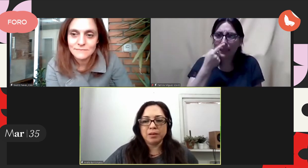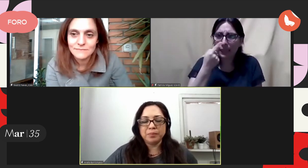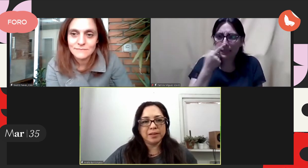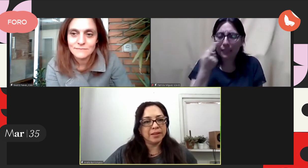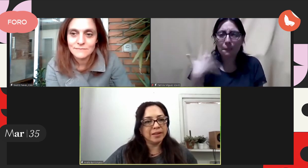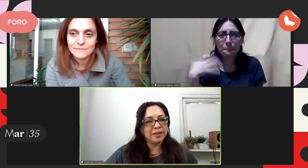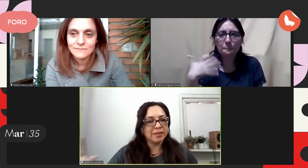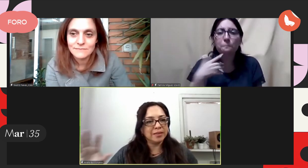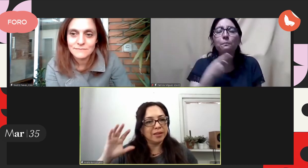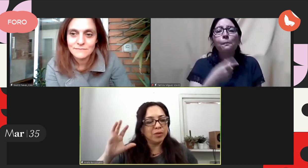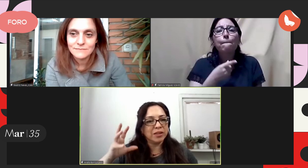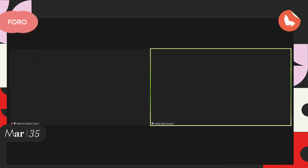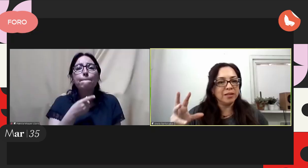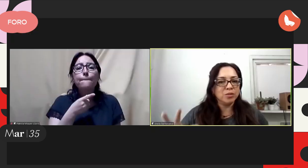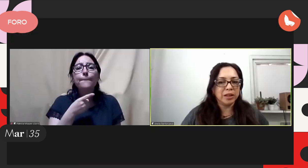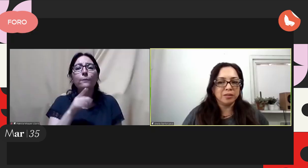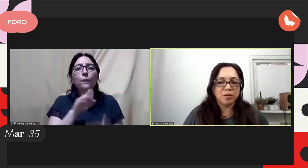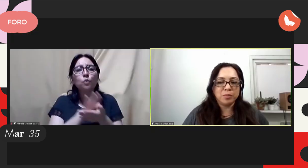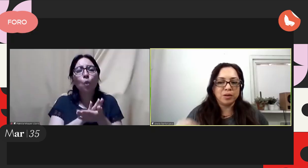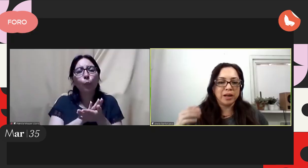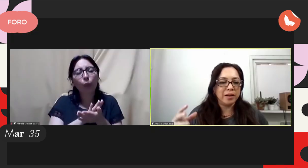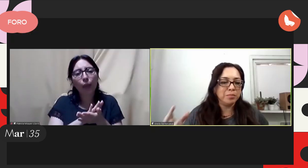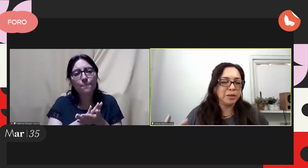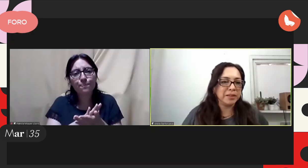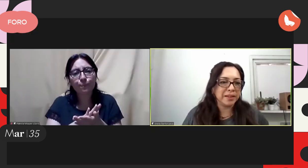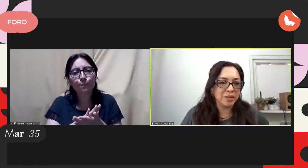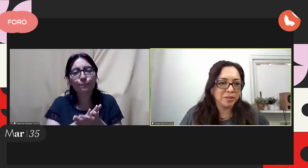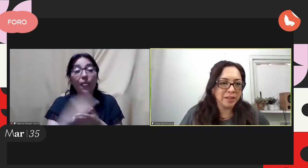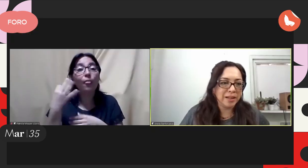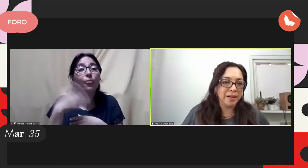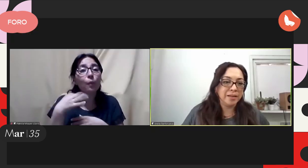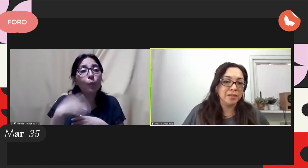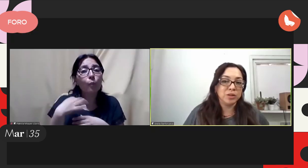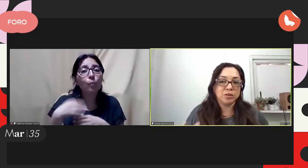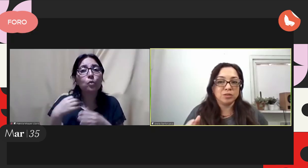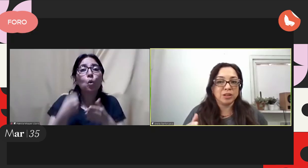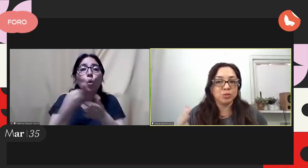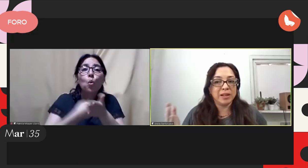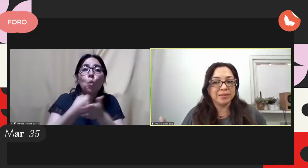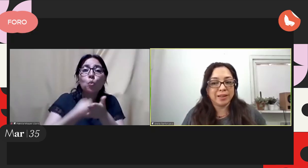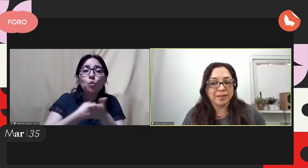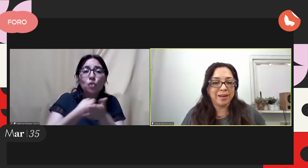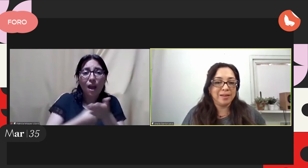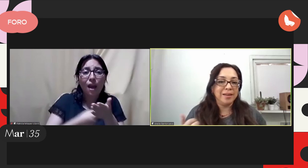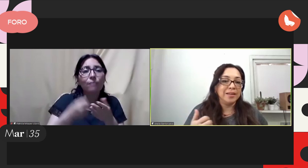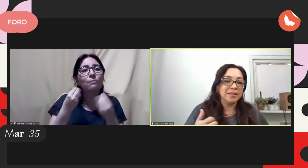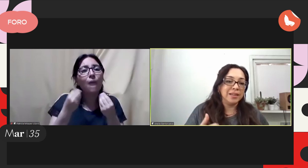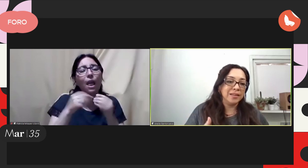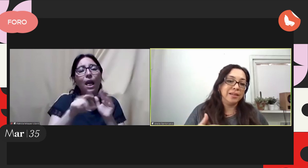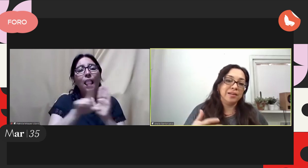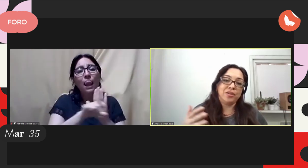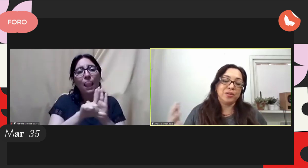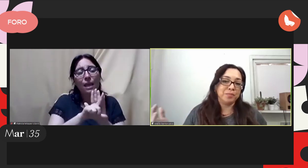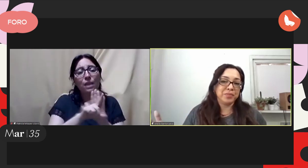the topic that i believe is very important we have to keep on fighting for the implementation of